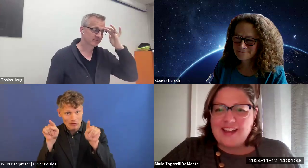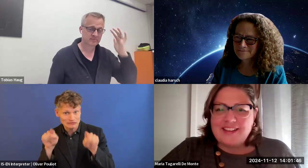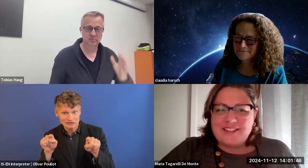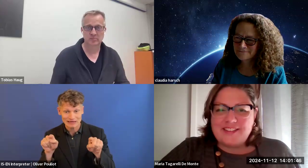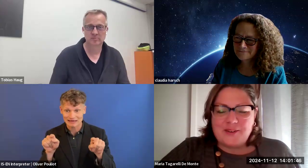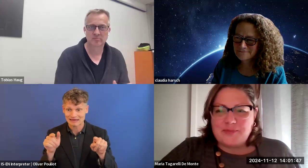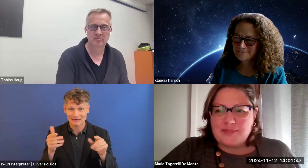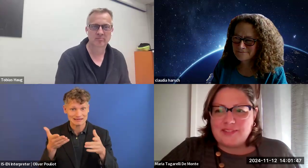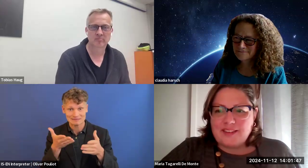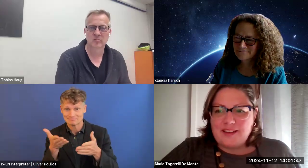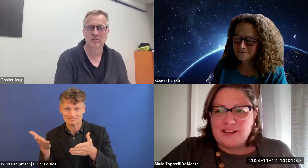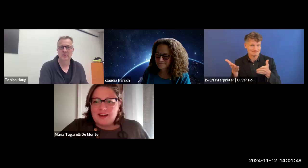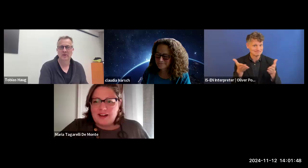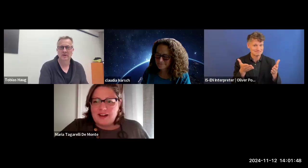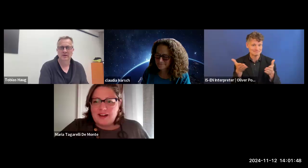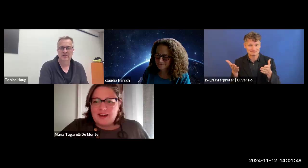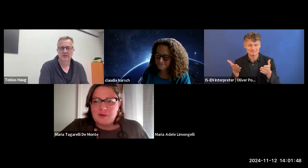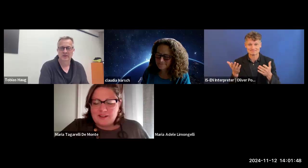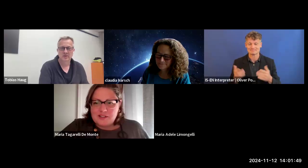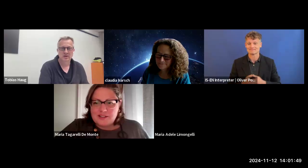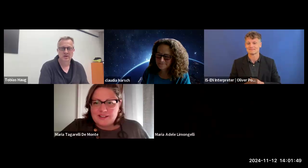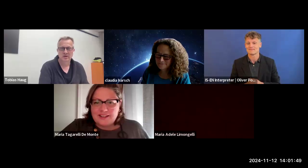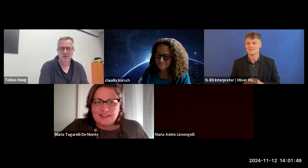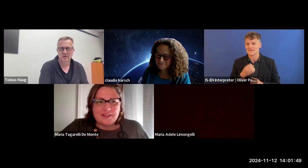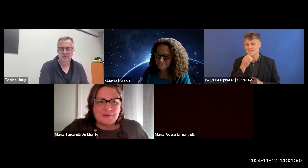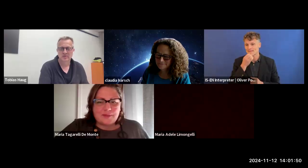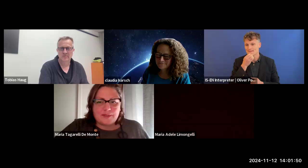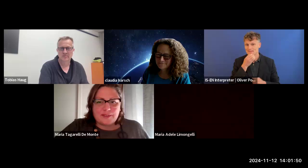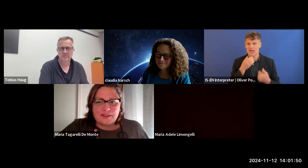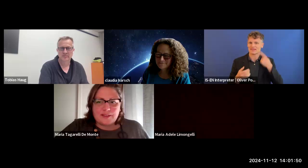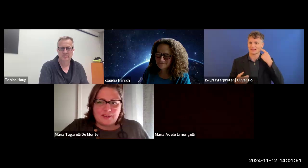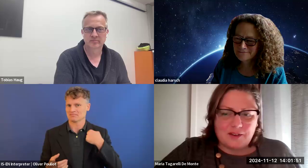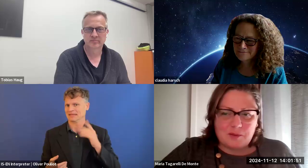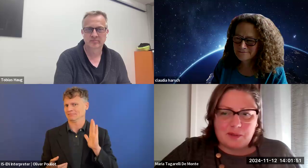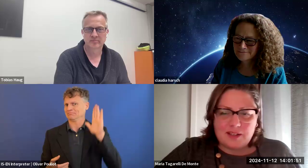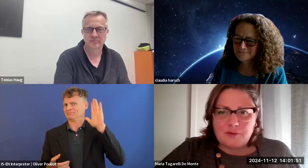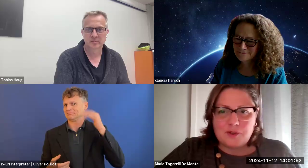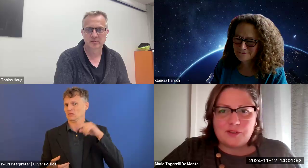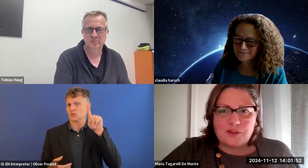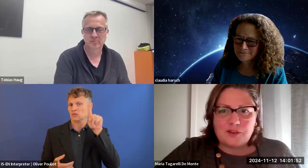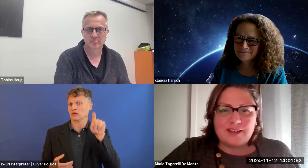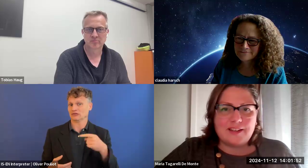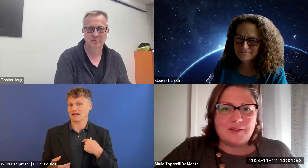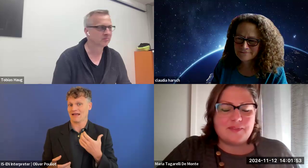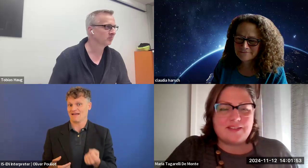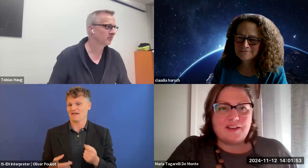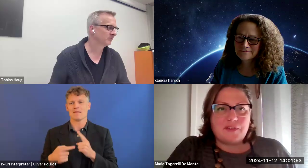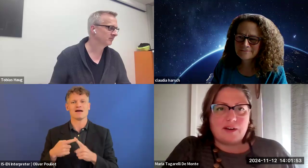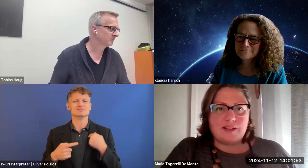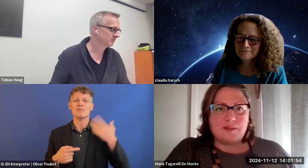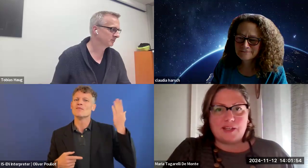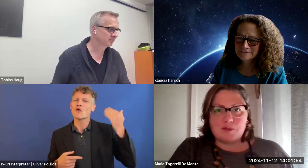seminar. So I will ask a question also because I've worked on